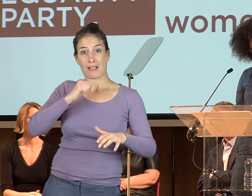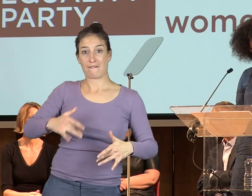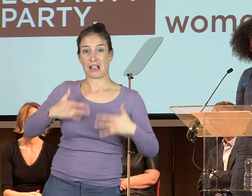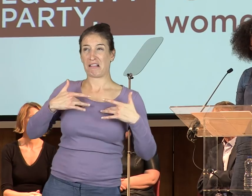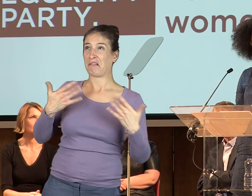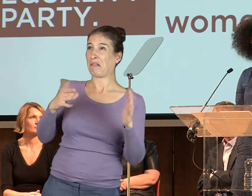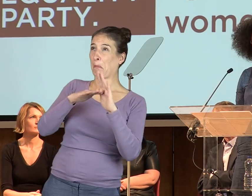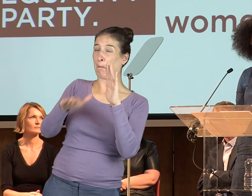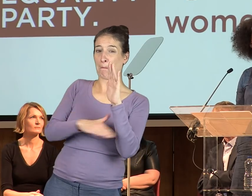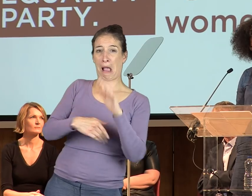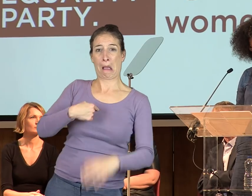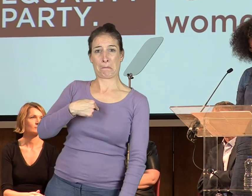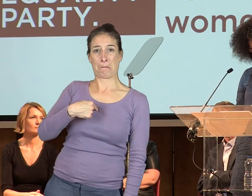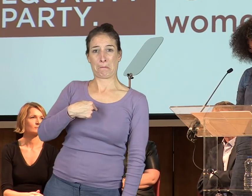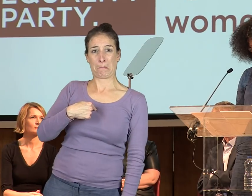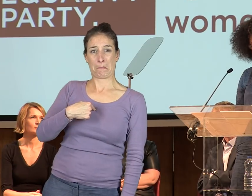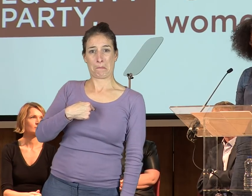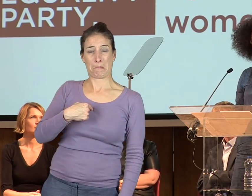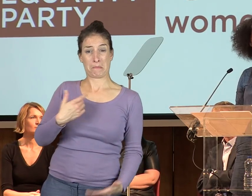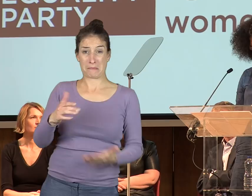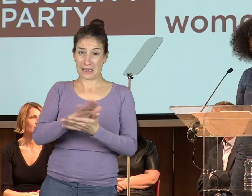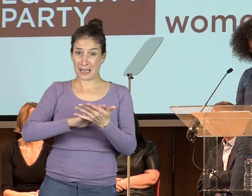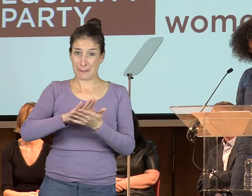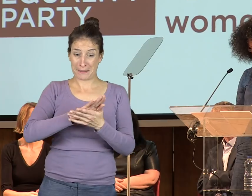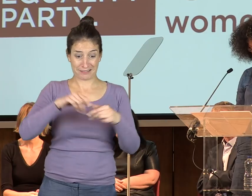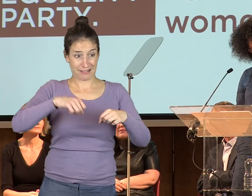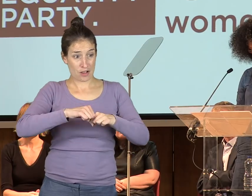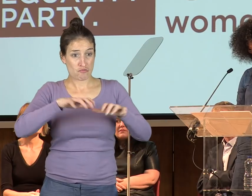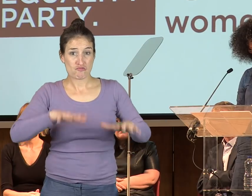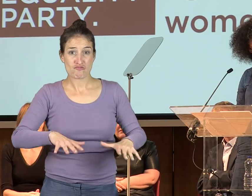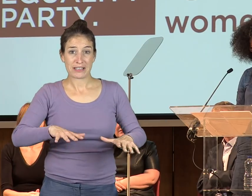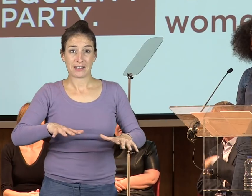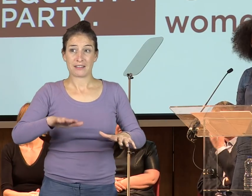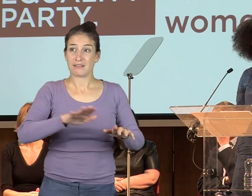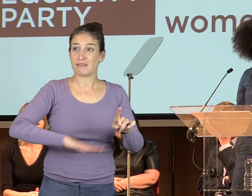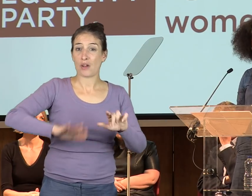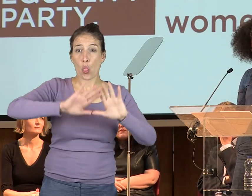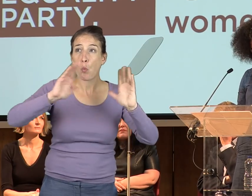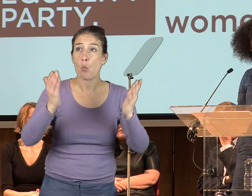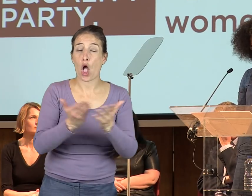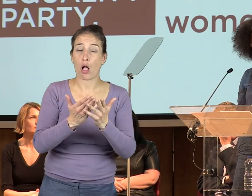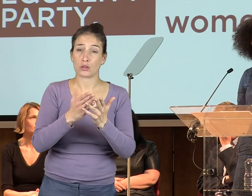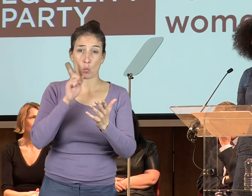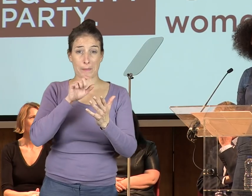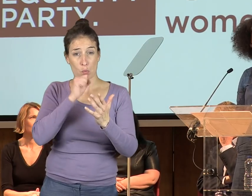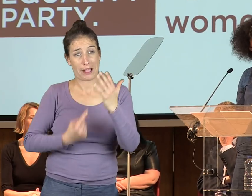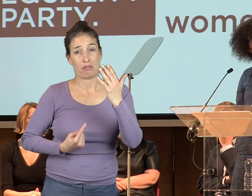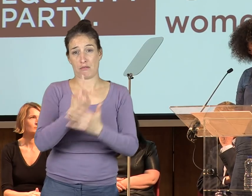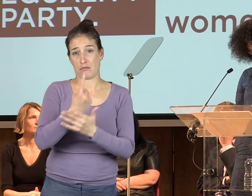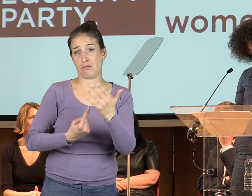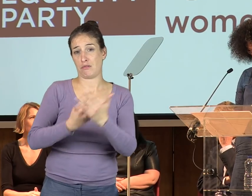citizen. And her peers in Britain and around the world will be subjected to assault,